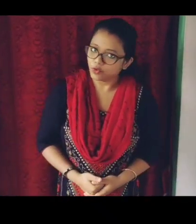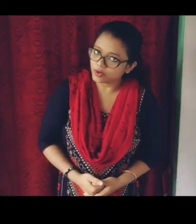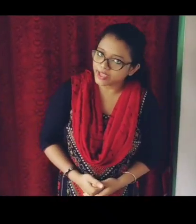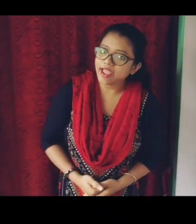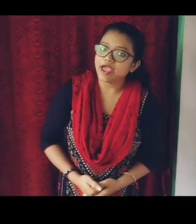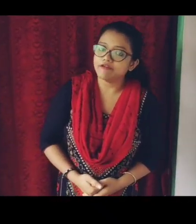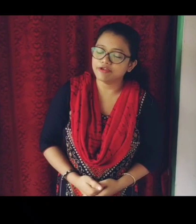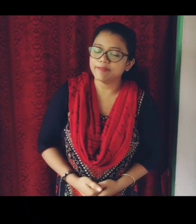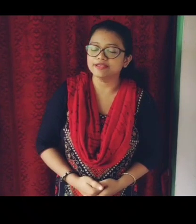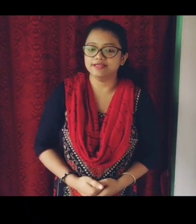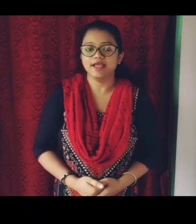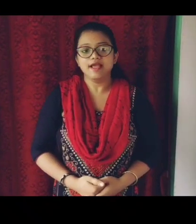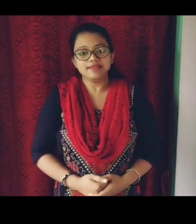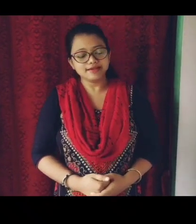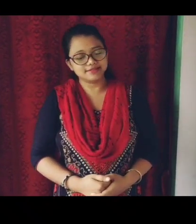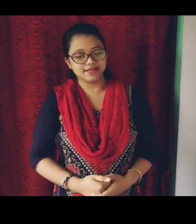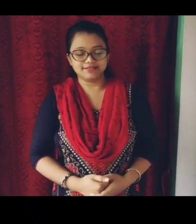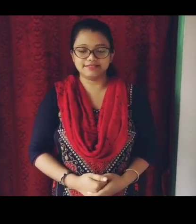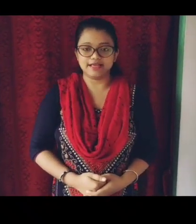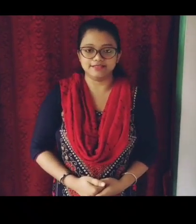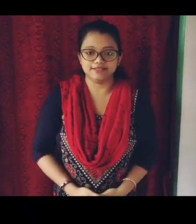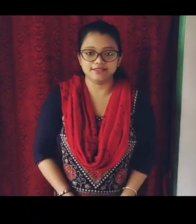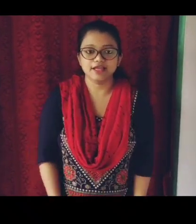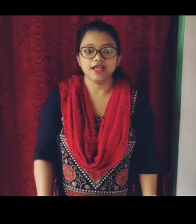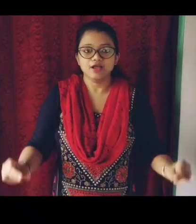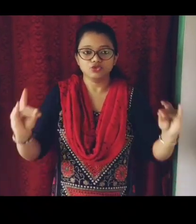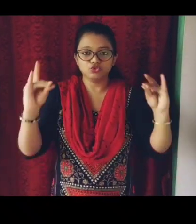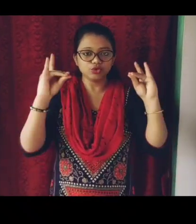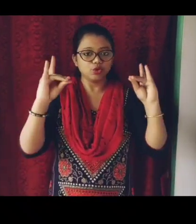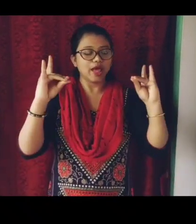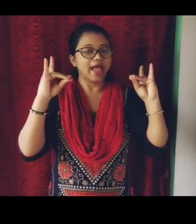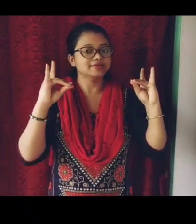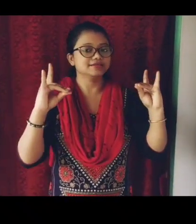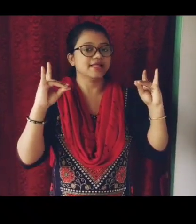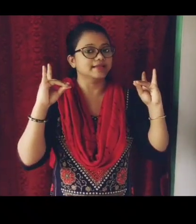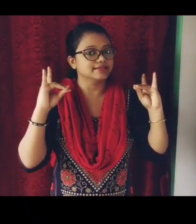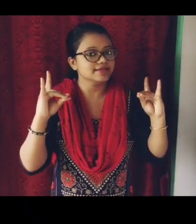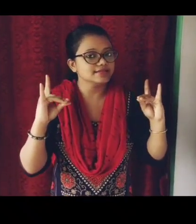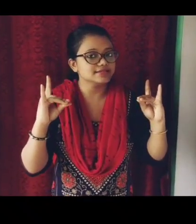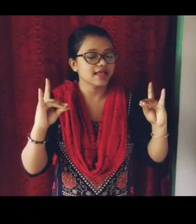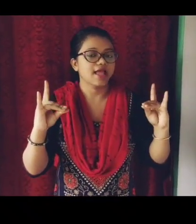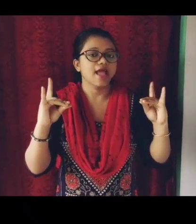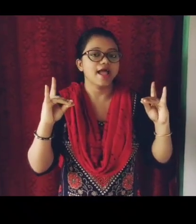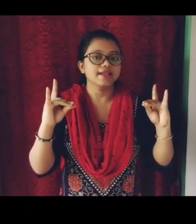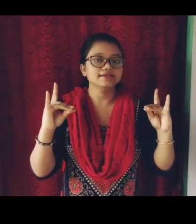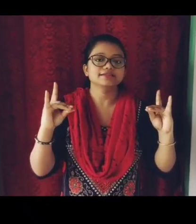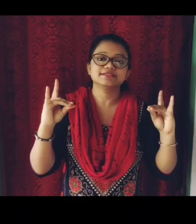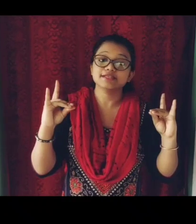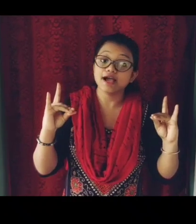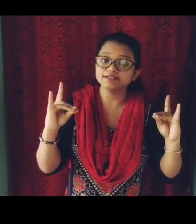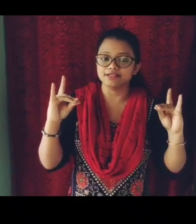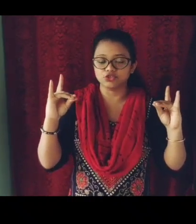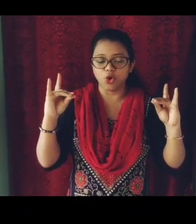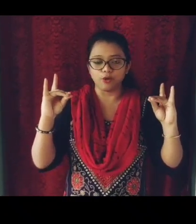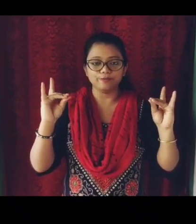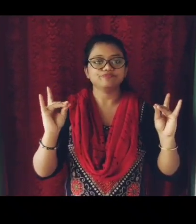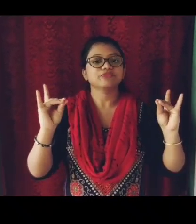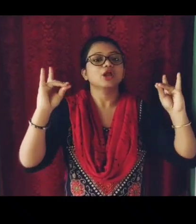Okay, everybody, let's get started. Do your hands like this and start the song.